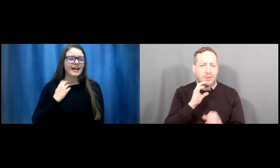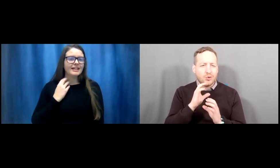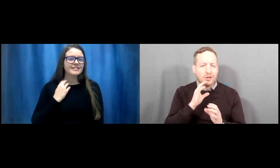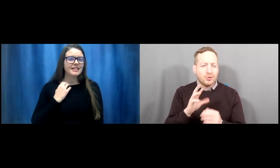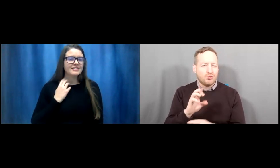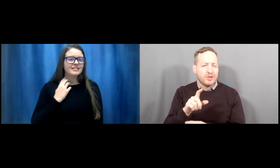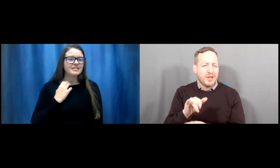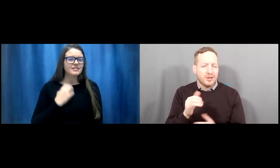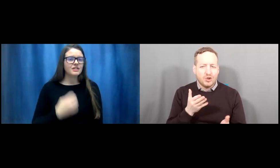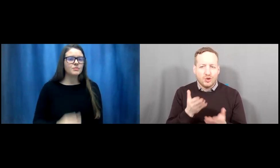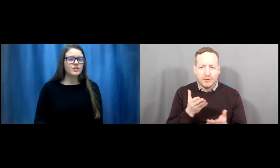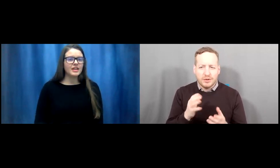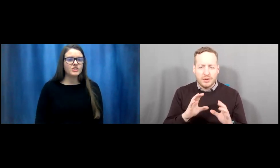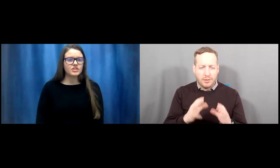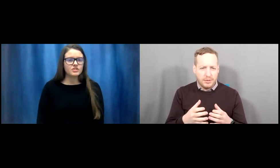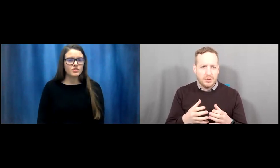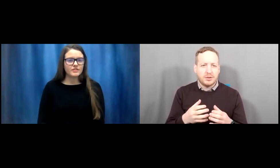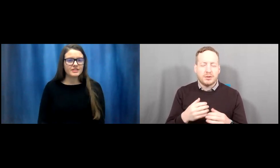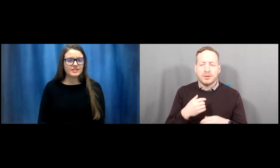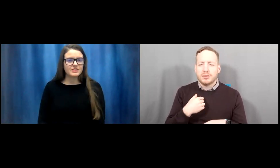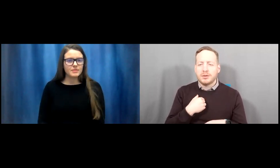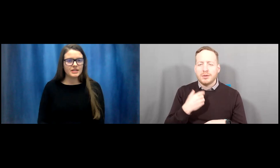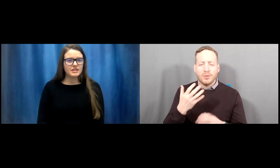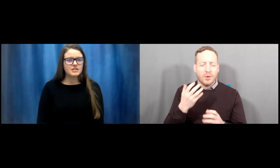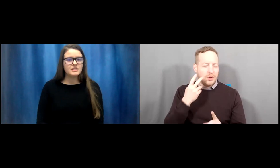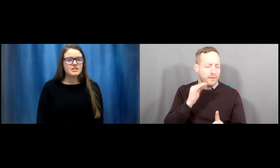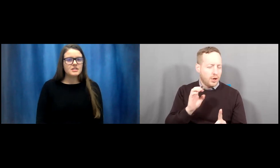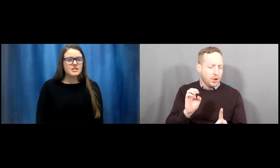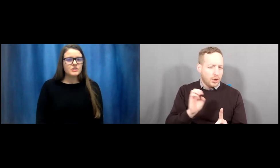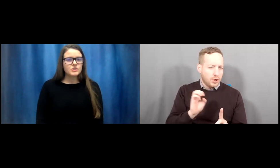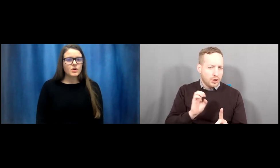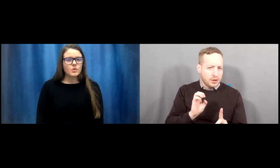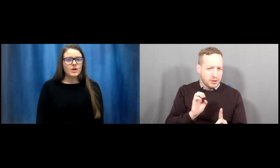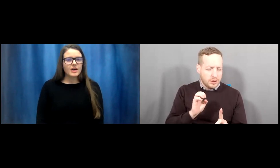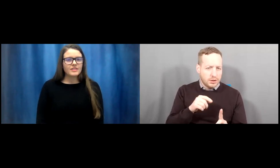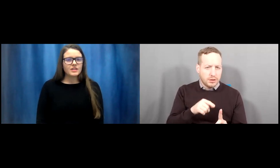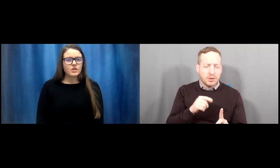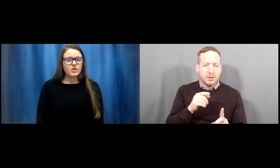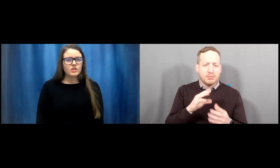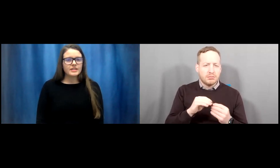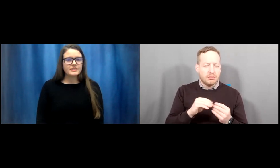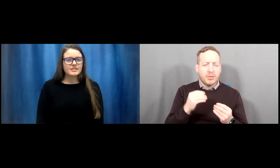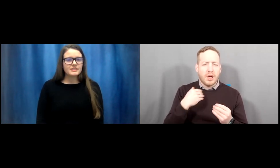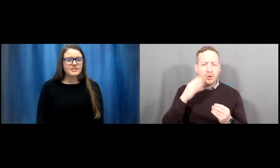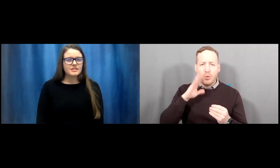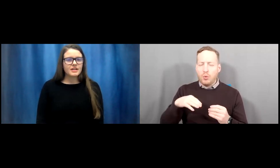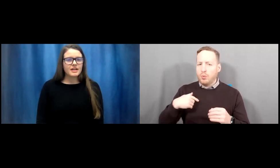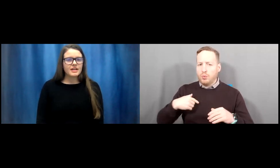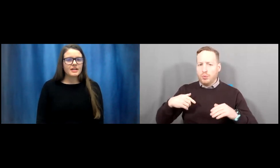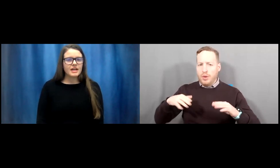tech access communication service committee. So I think